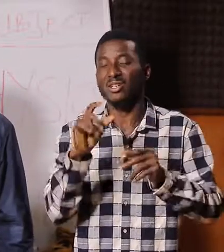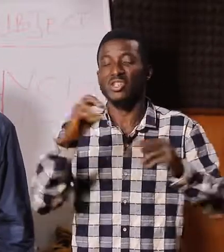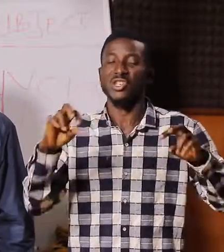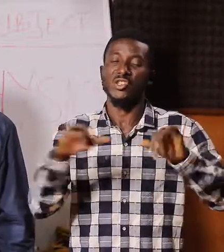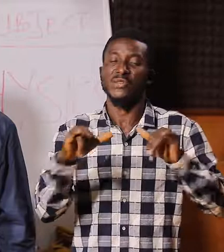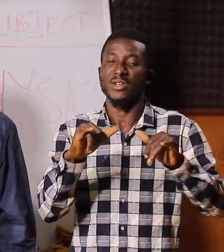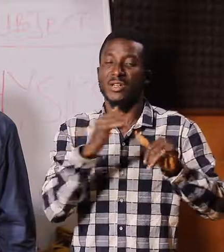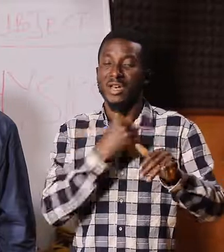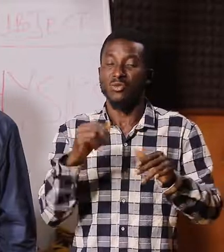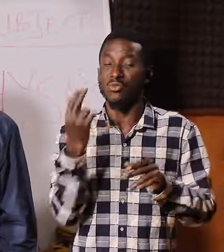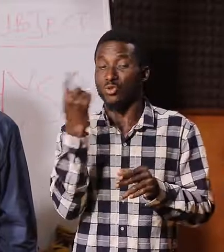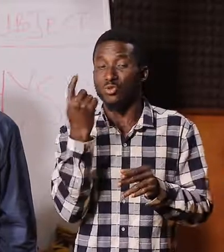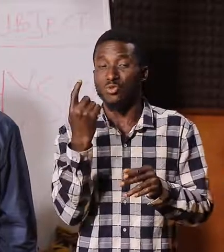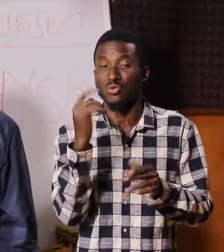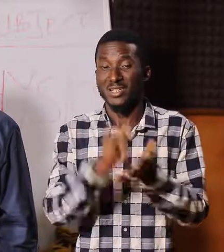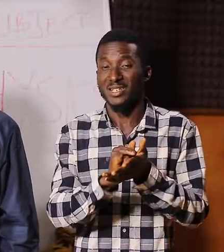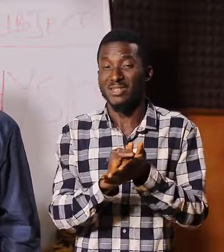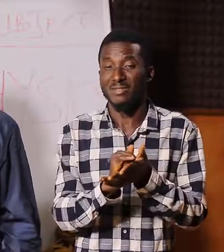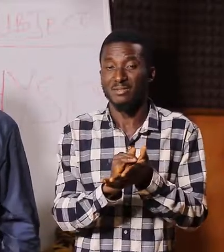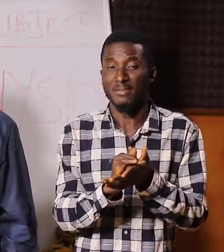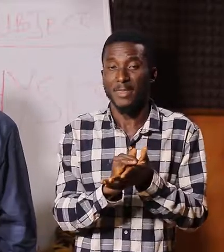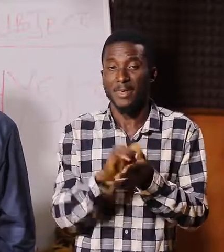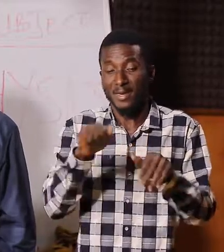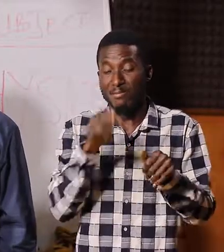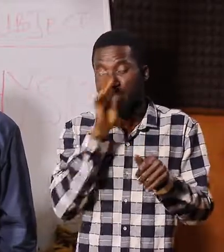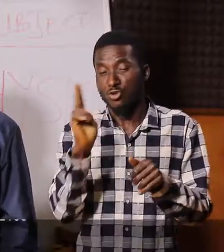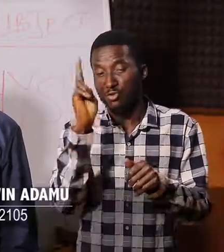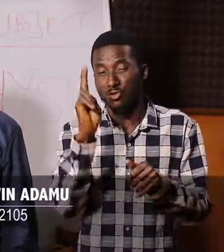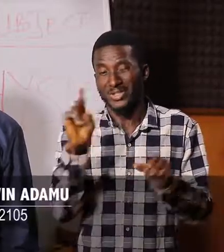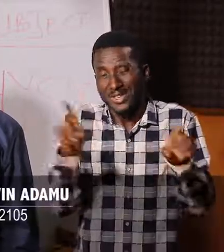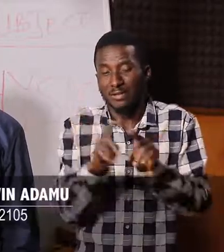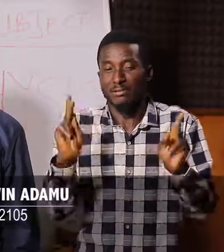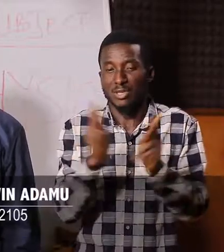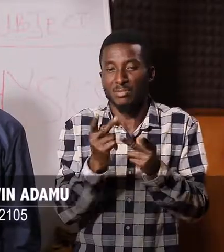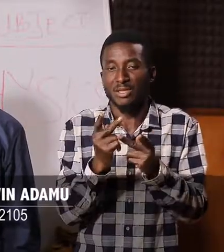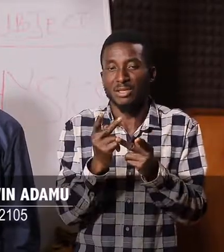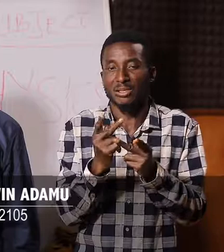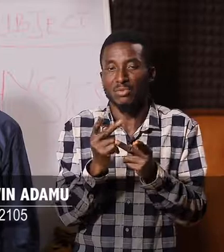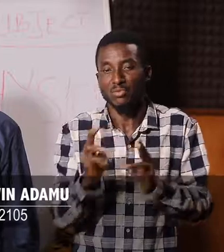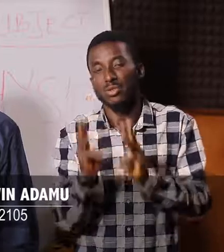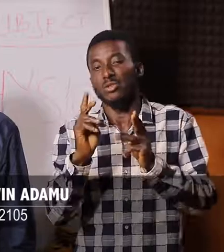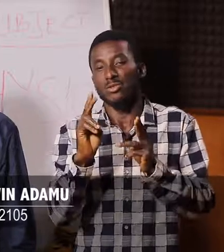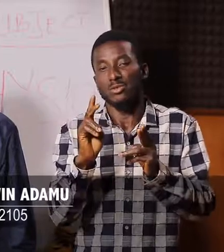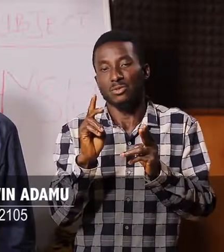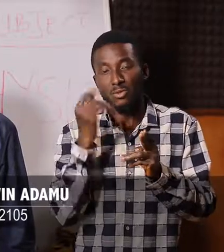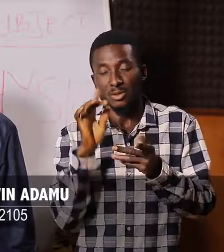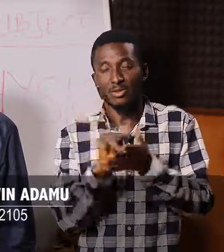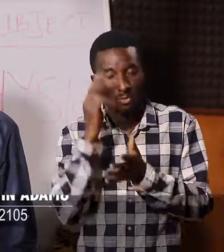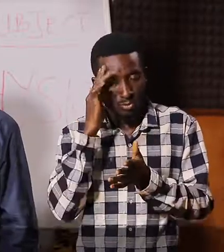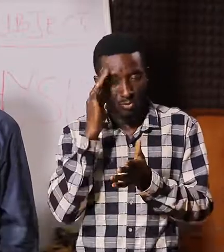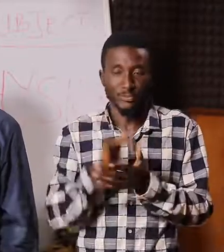equivalents. And also that can be used as a mathematical tool to help you know what the statement is